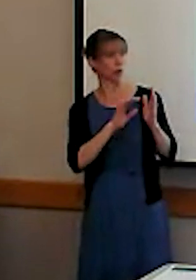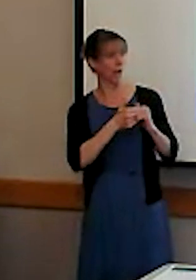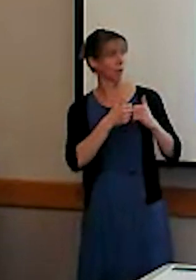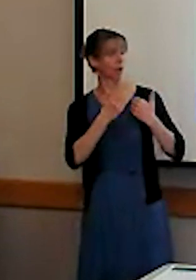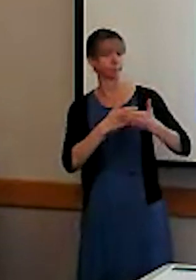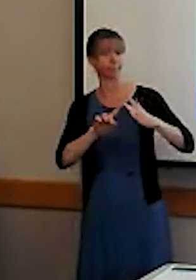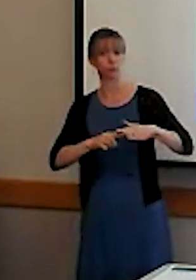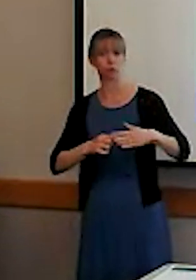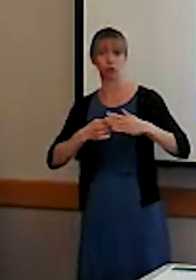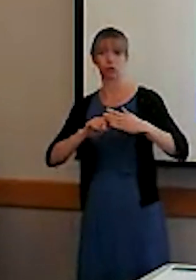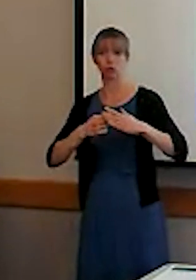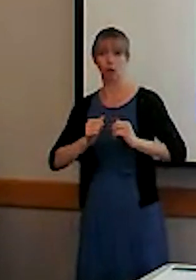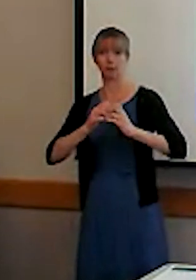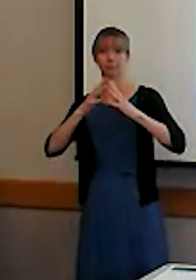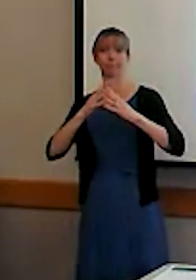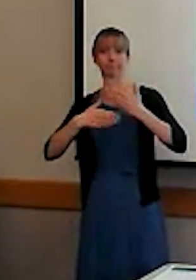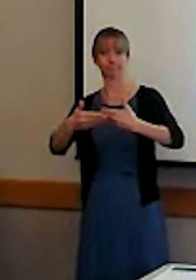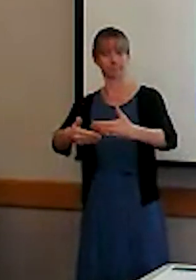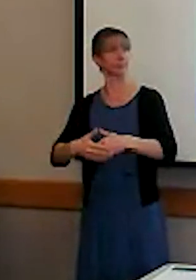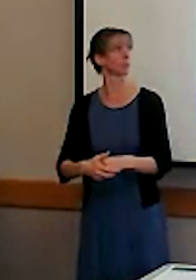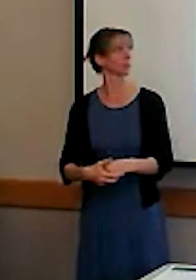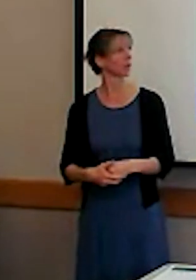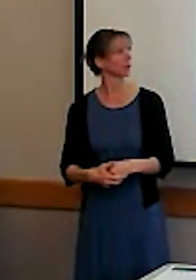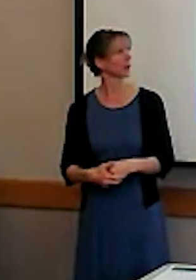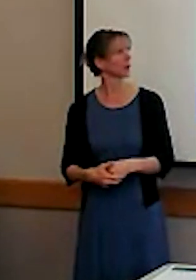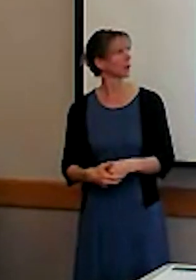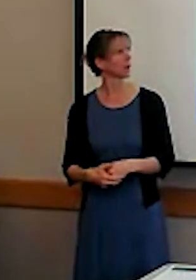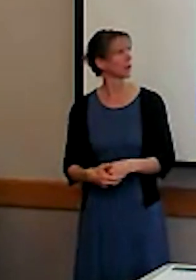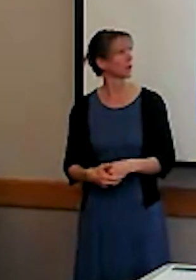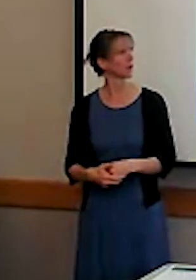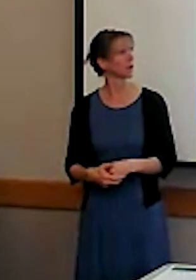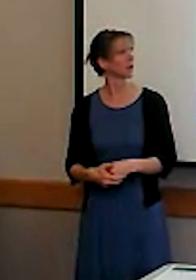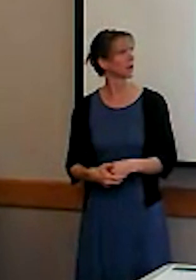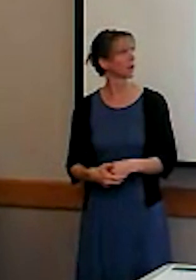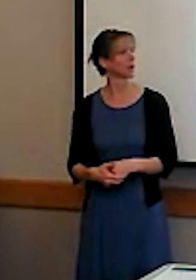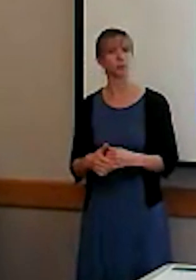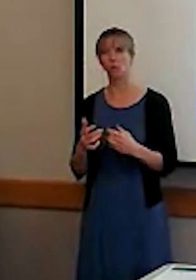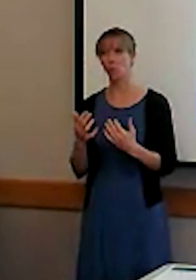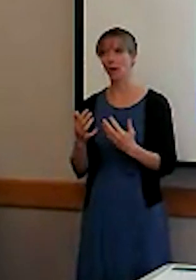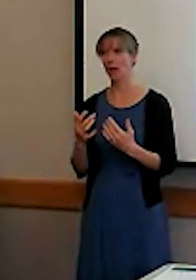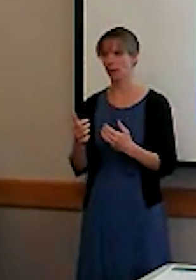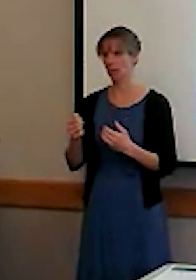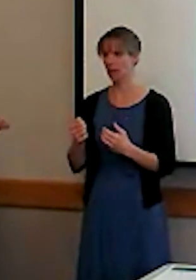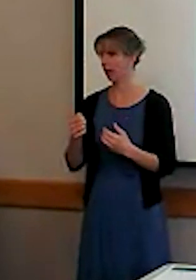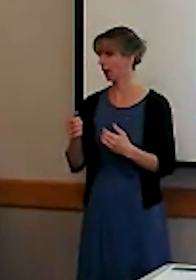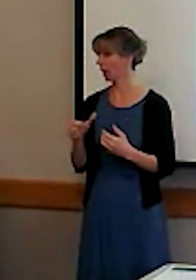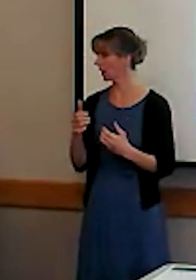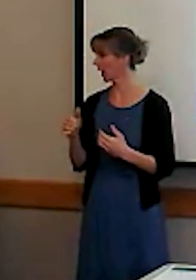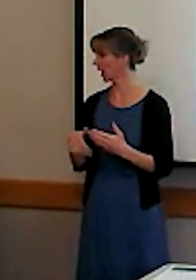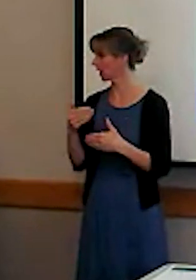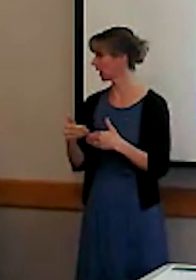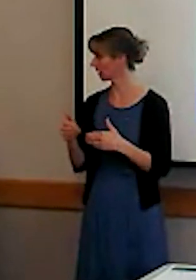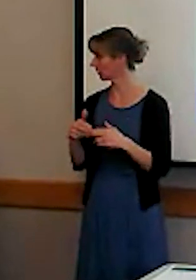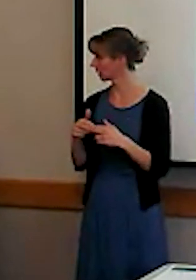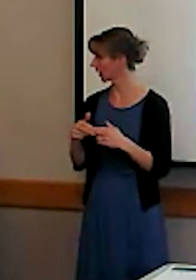I got started. Oh, did it not go? You just have to click forward once and wait. So Click forward. I did, and it went to the